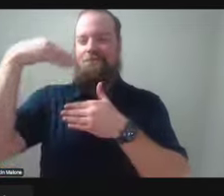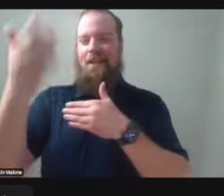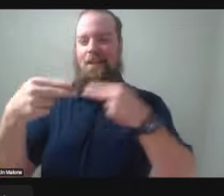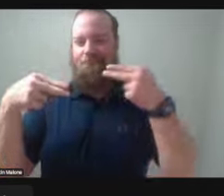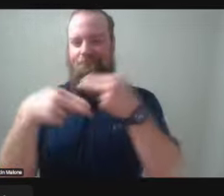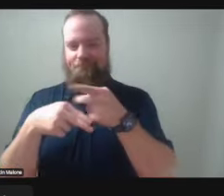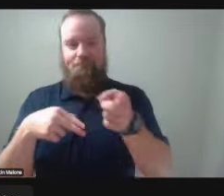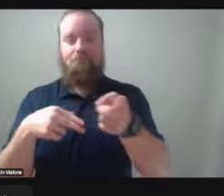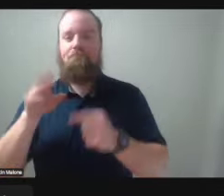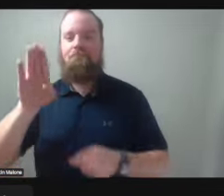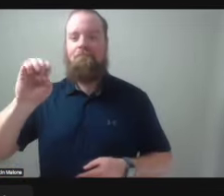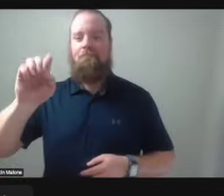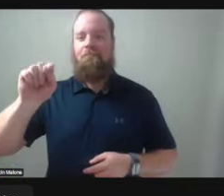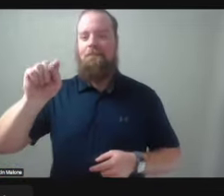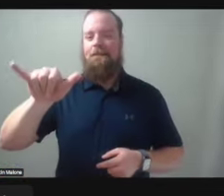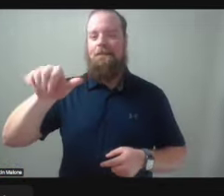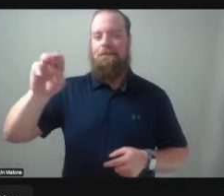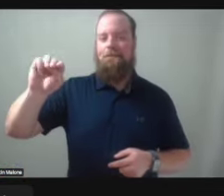Next up